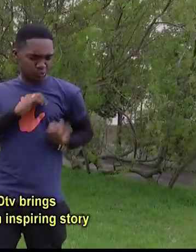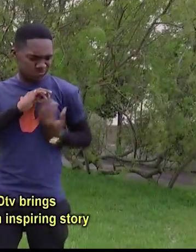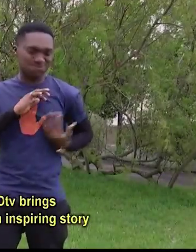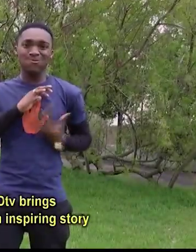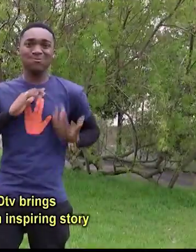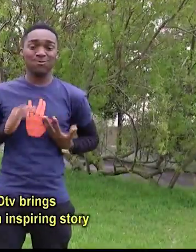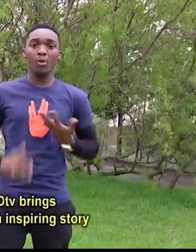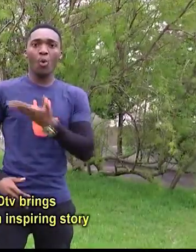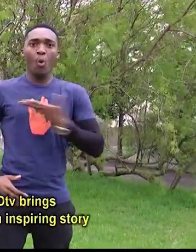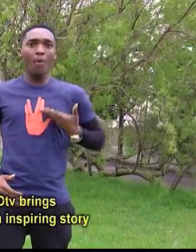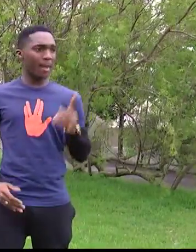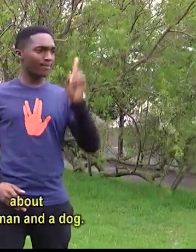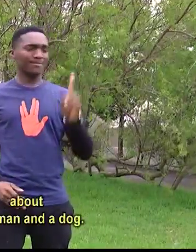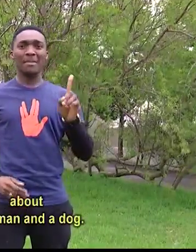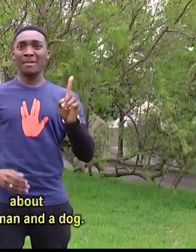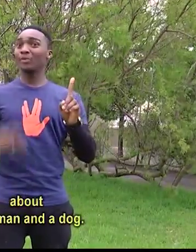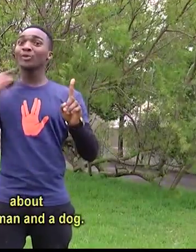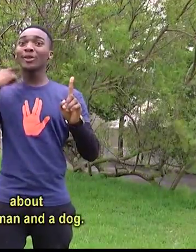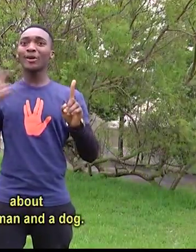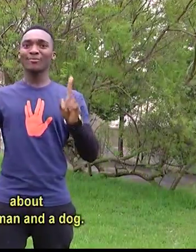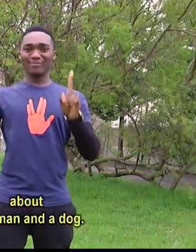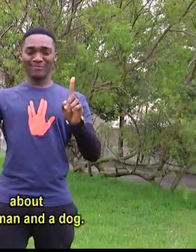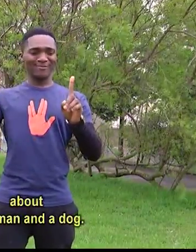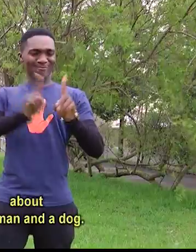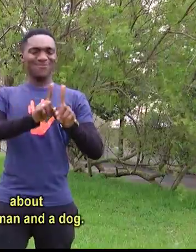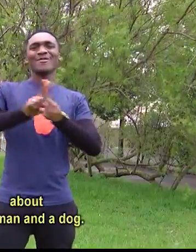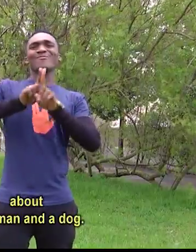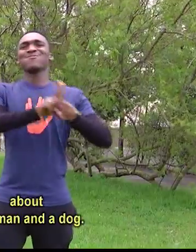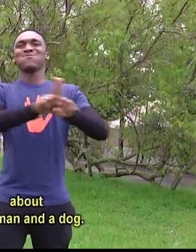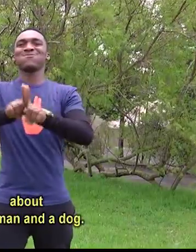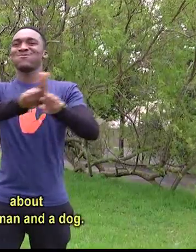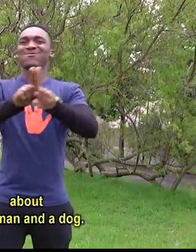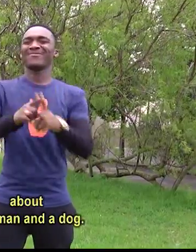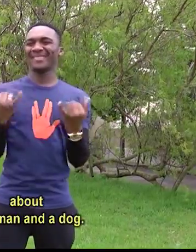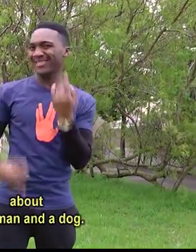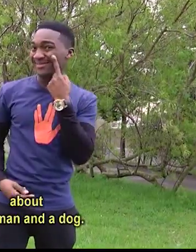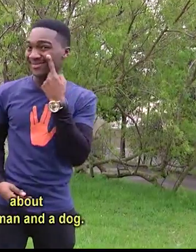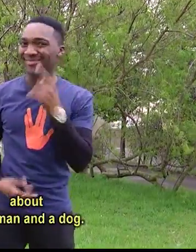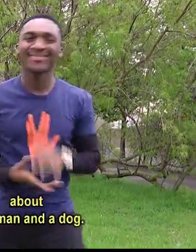DTV brings you an inspiring story about a woman and a dog.